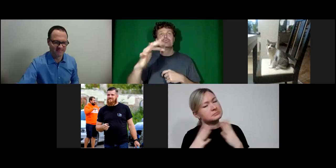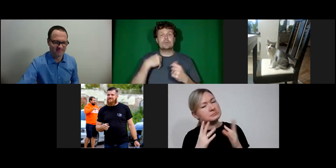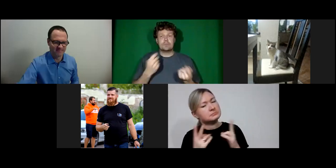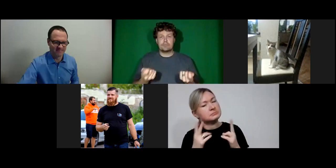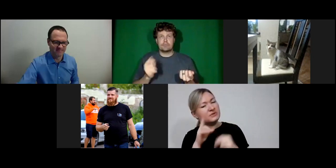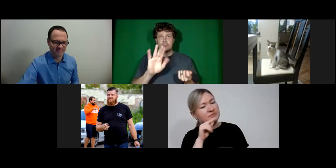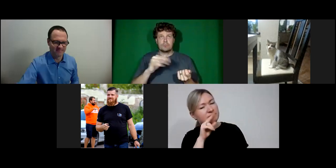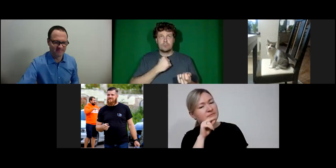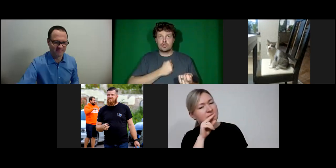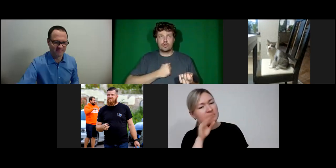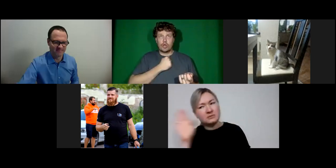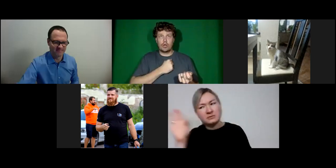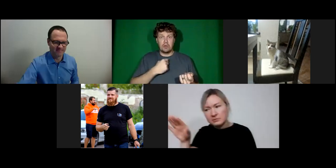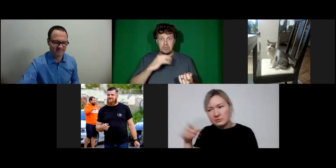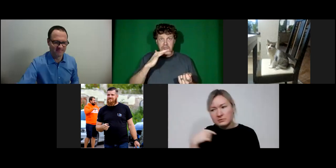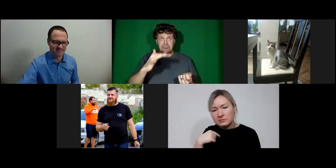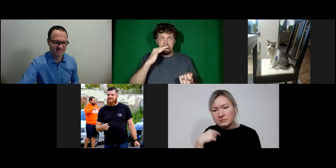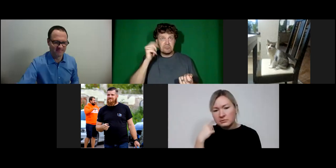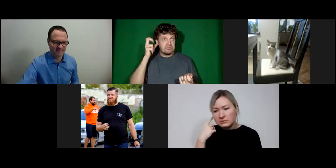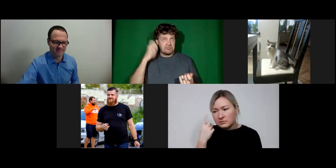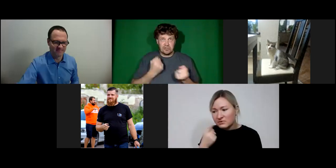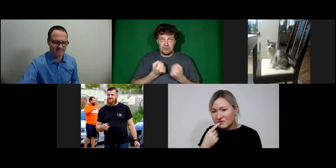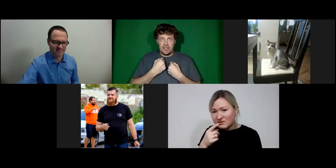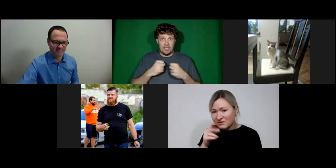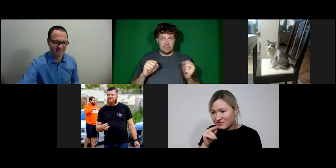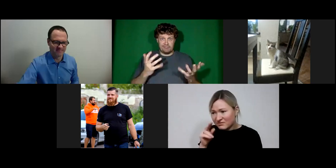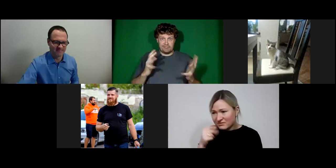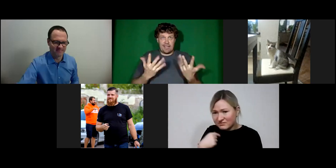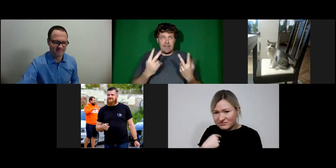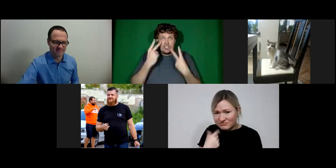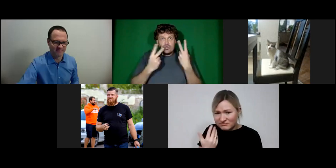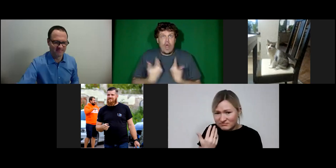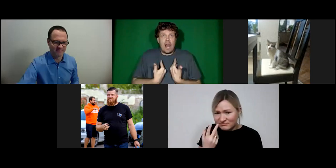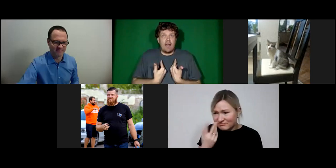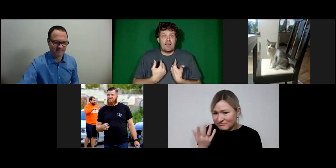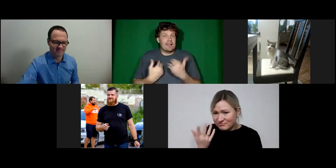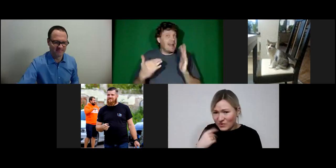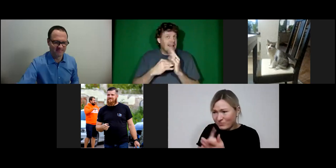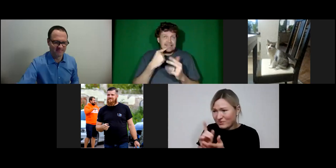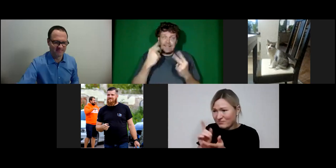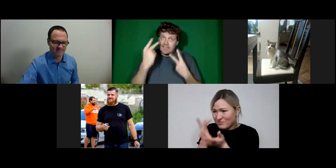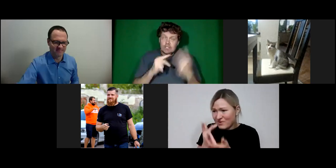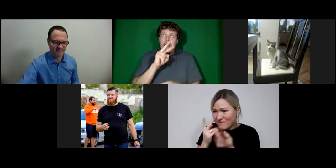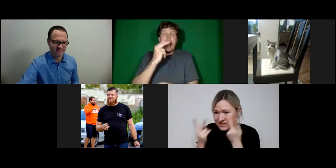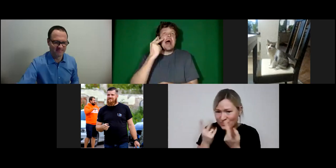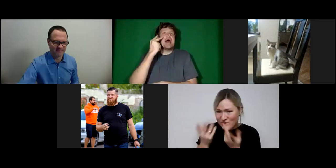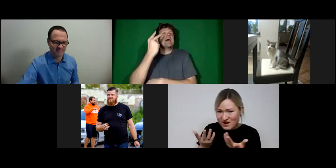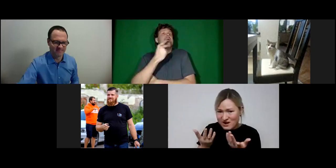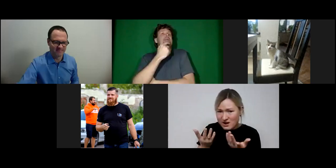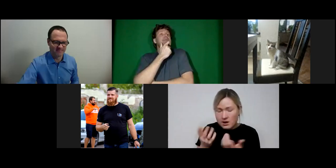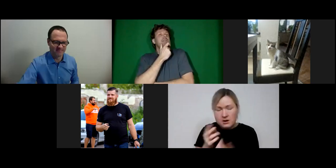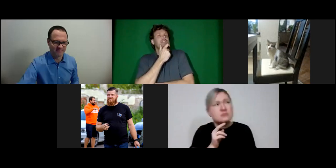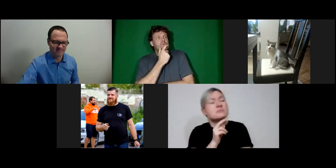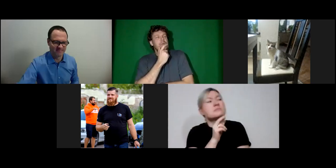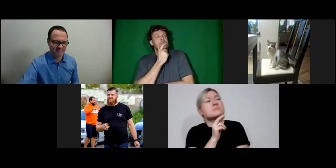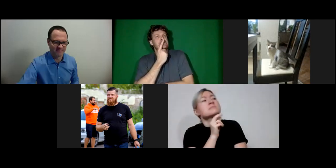We agreed to practice for 2 weeks. And I said, well, I'm a visual guy. You